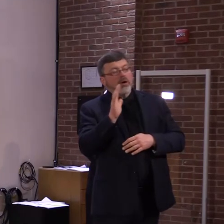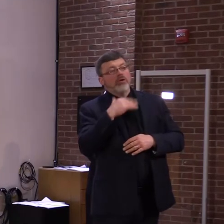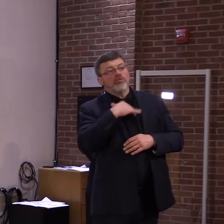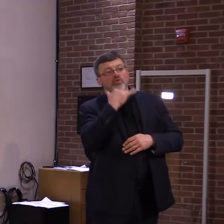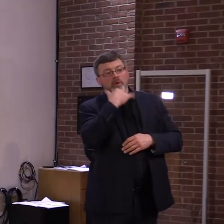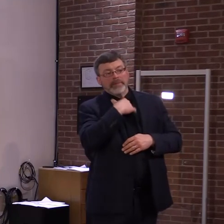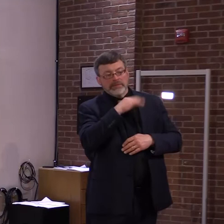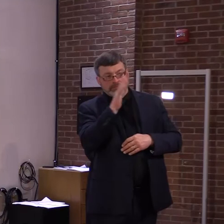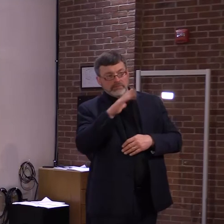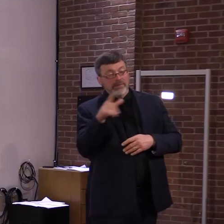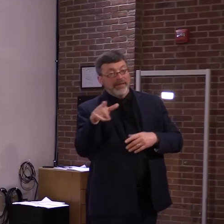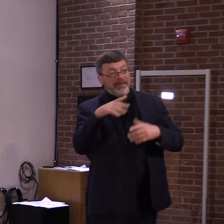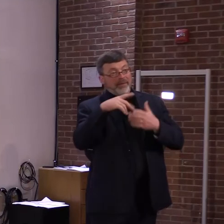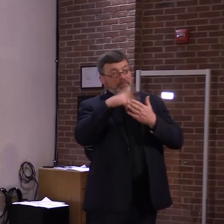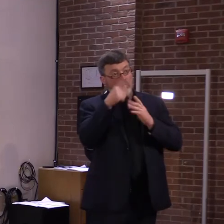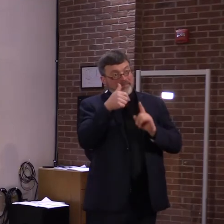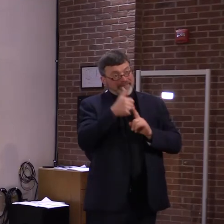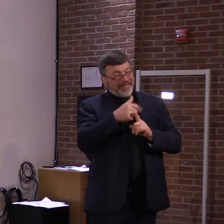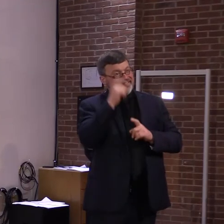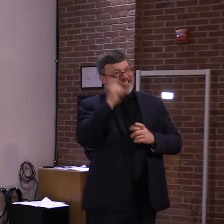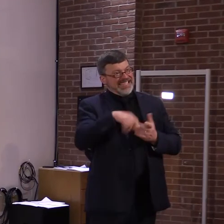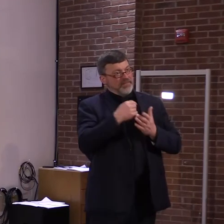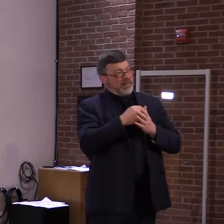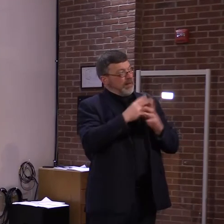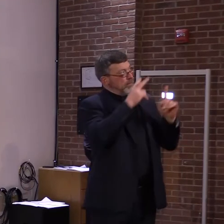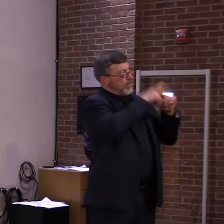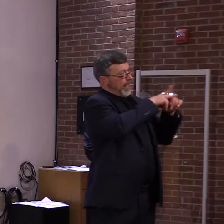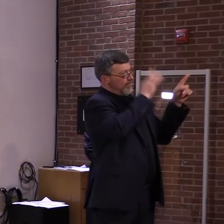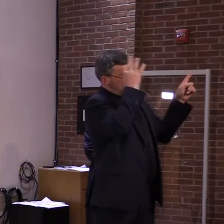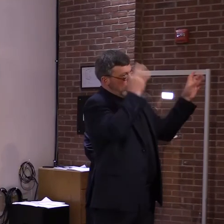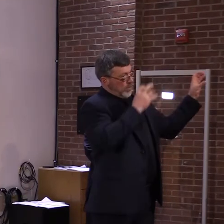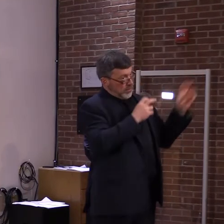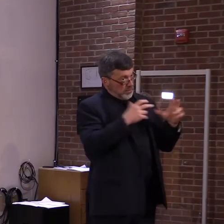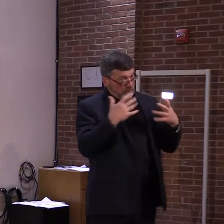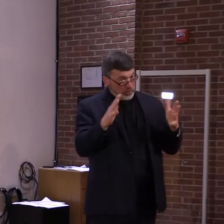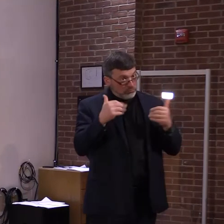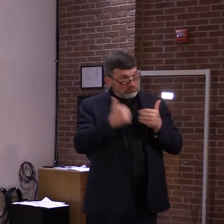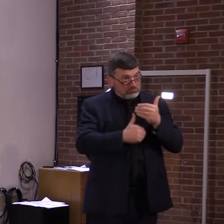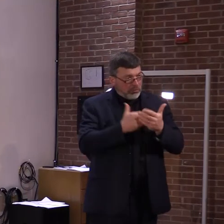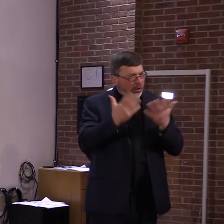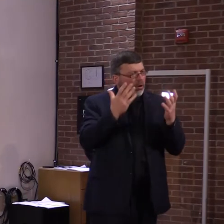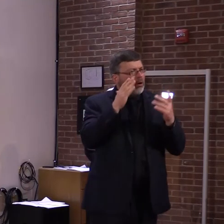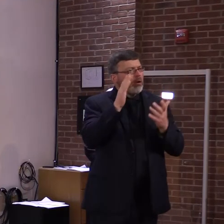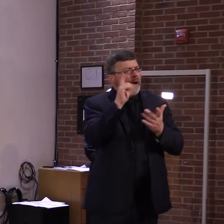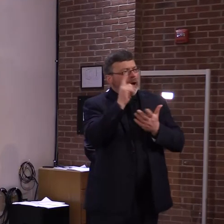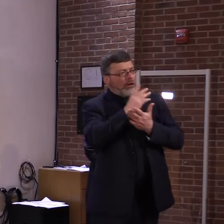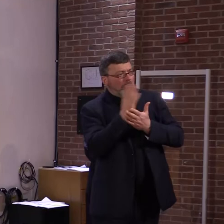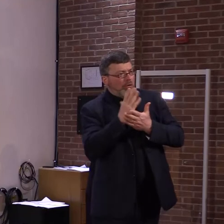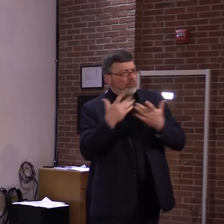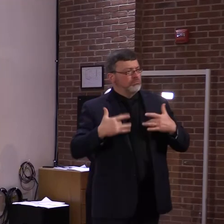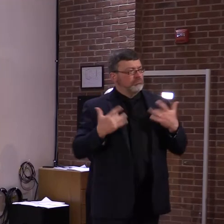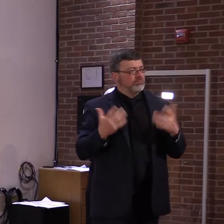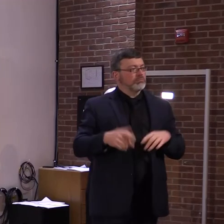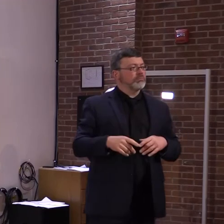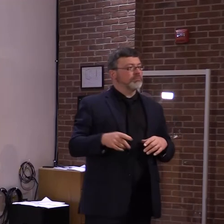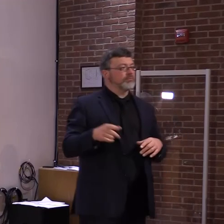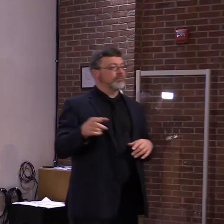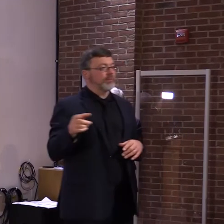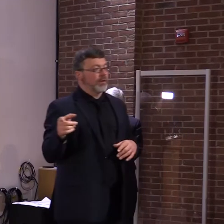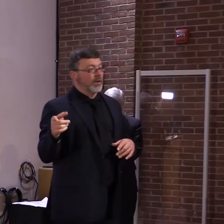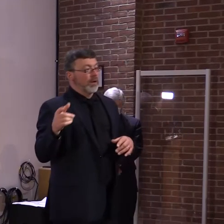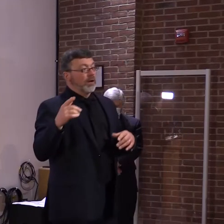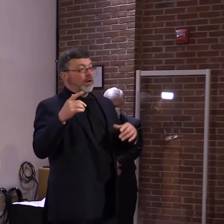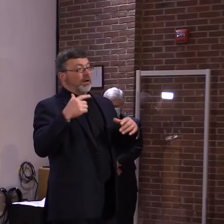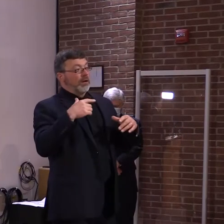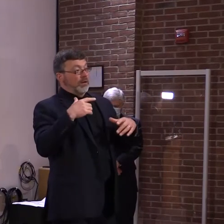reviewing the applications, and it does appear that there was significant interest. Remains to be seen as to what extent that would